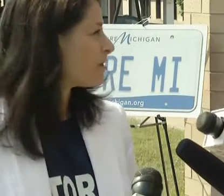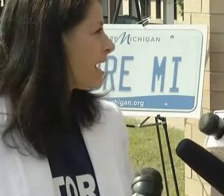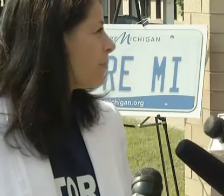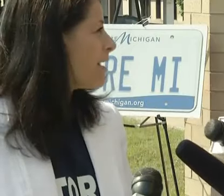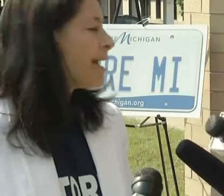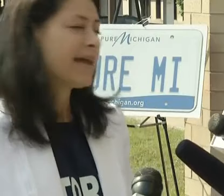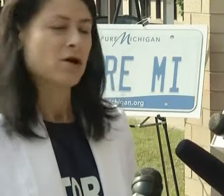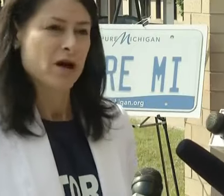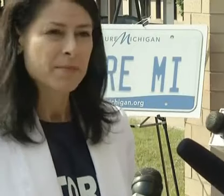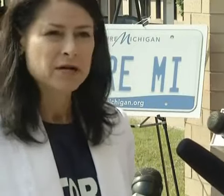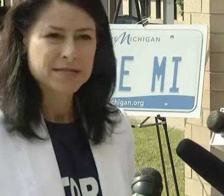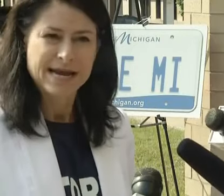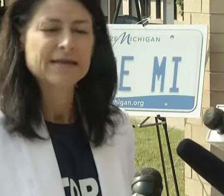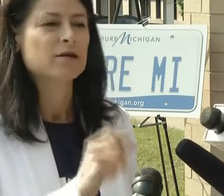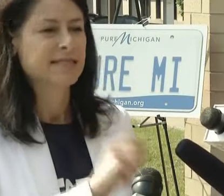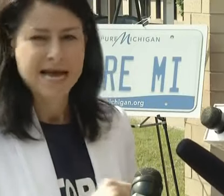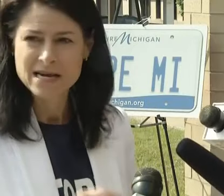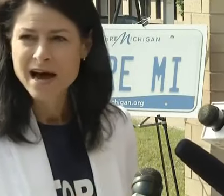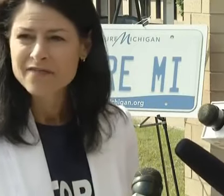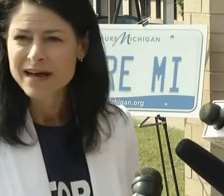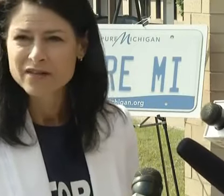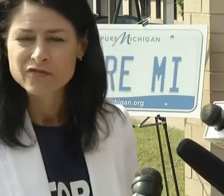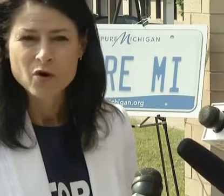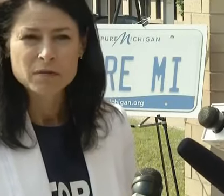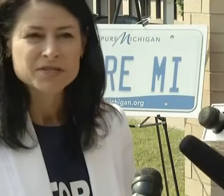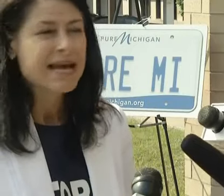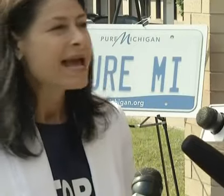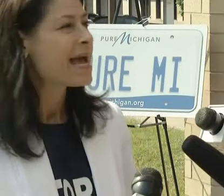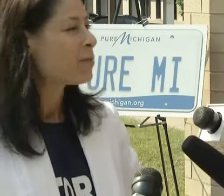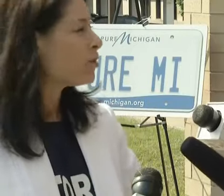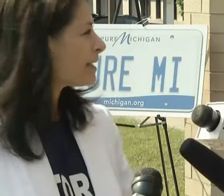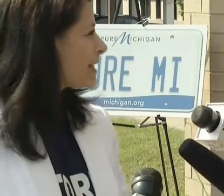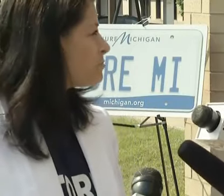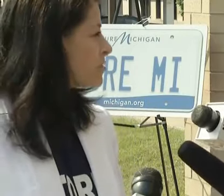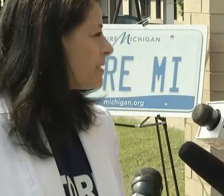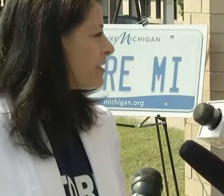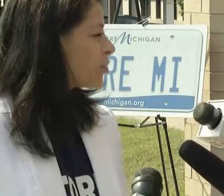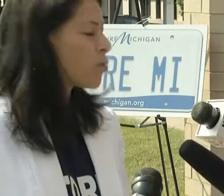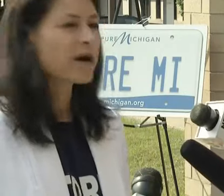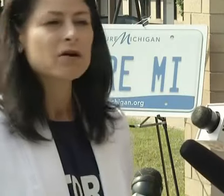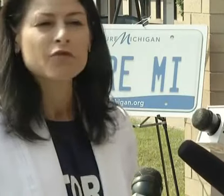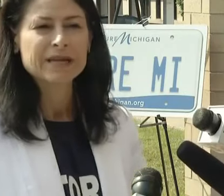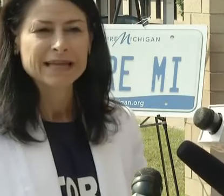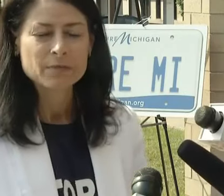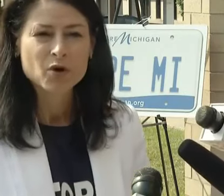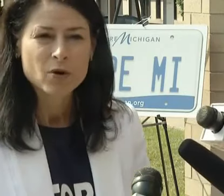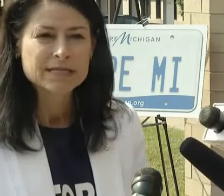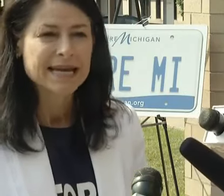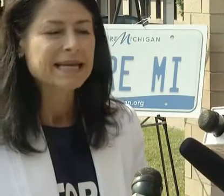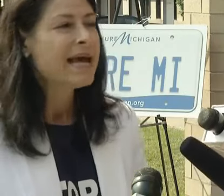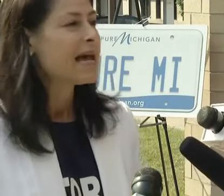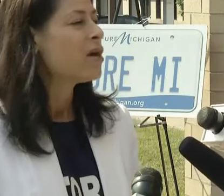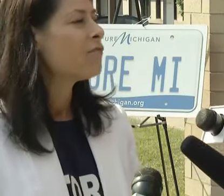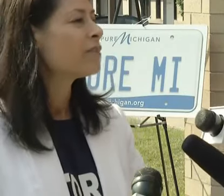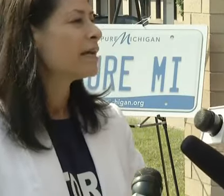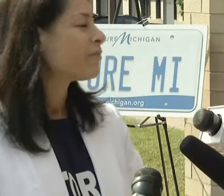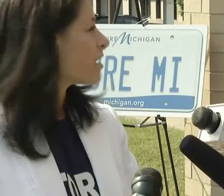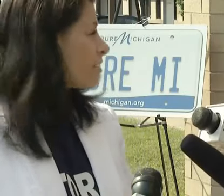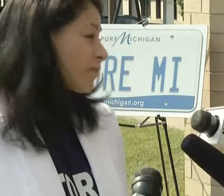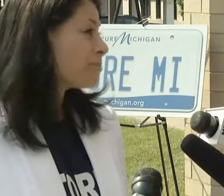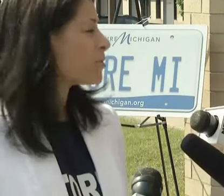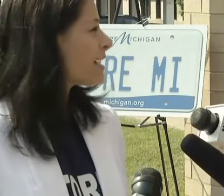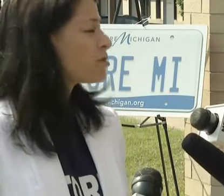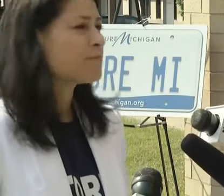legwork for them. They'll come here today, they'll sign off on the forms, and we'll get them submitted to court, hopefully get them a court date, and